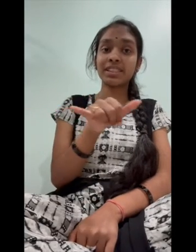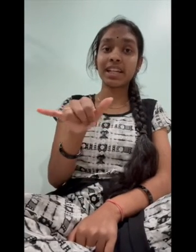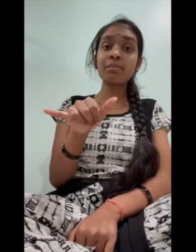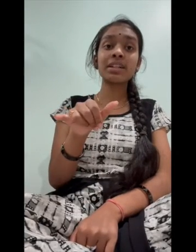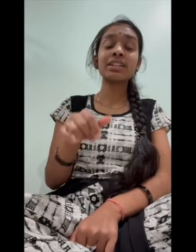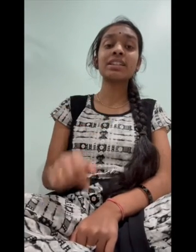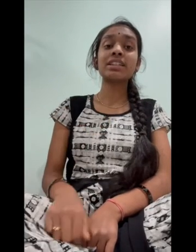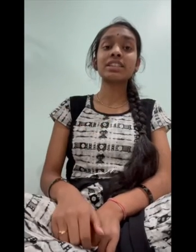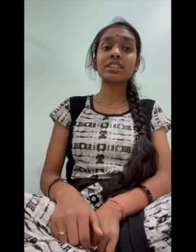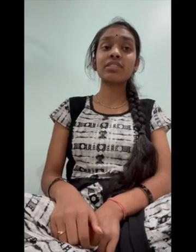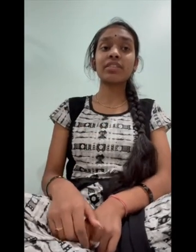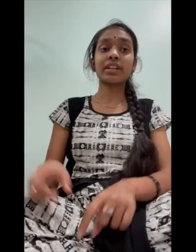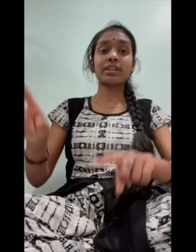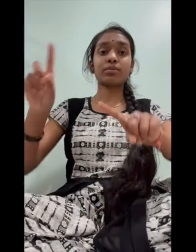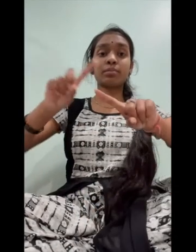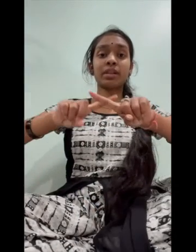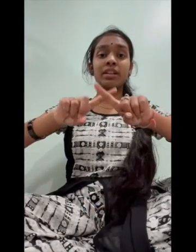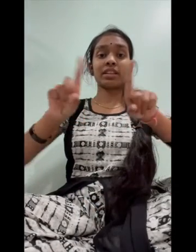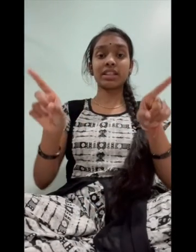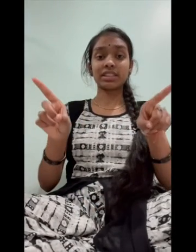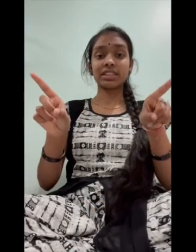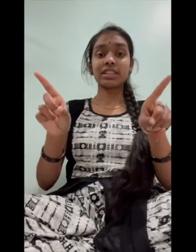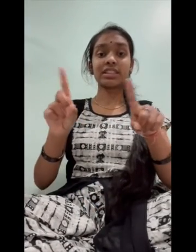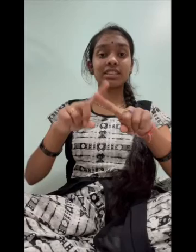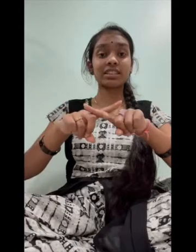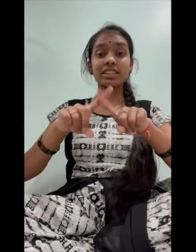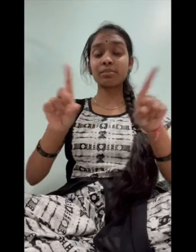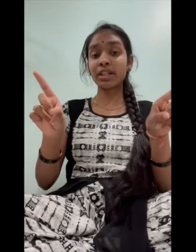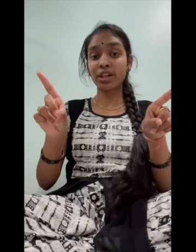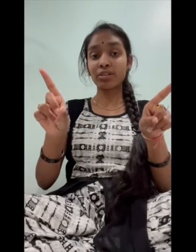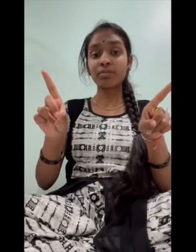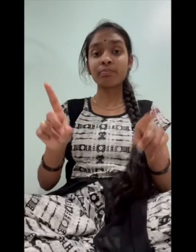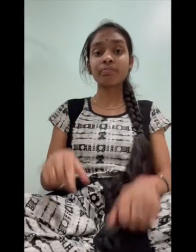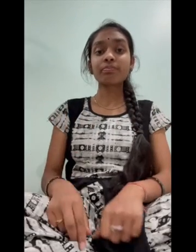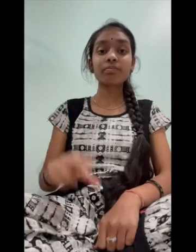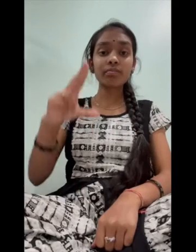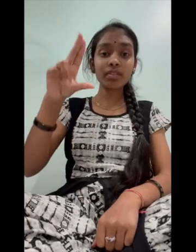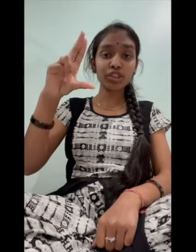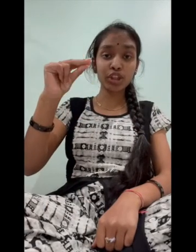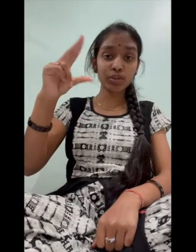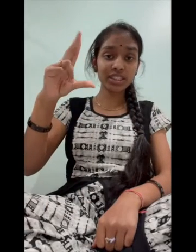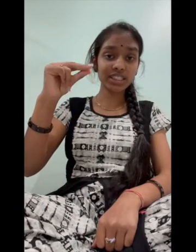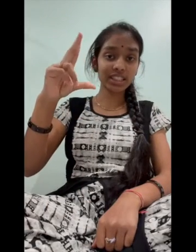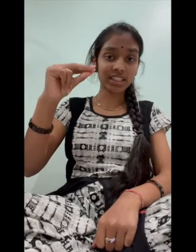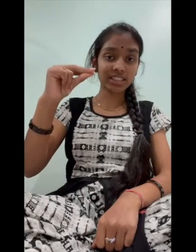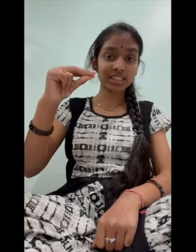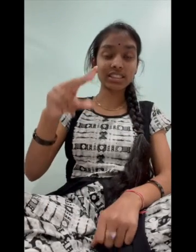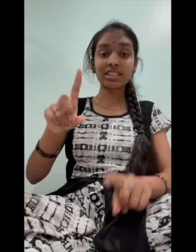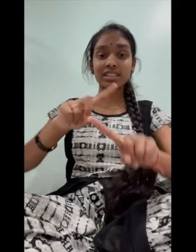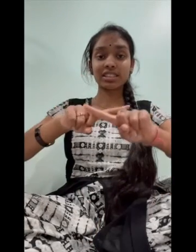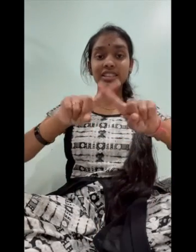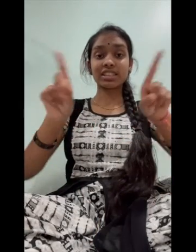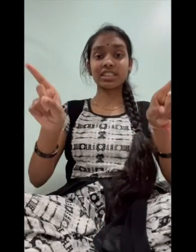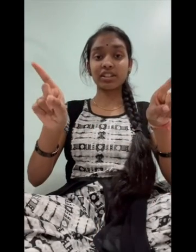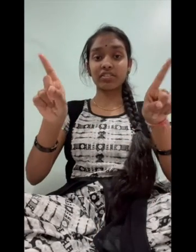same. Different would be this. This doesn't mean no. No is like this. This is